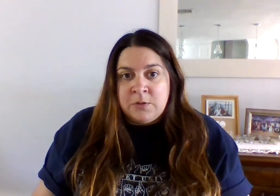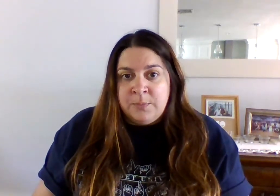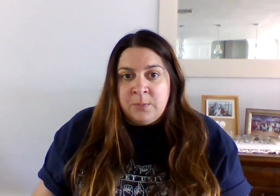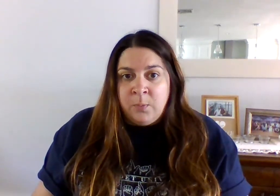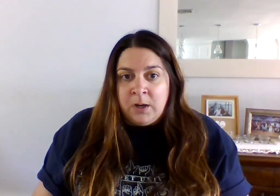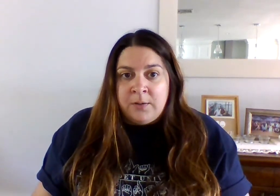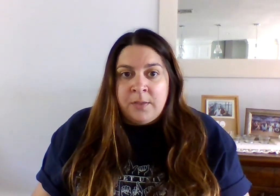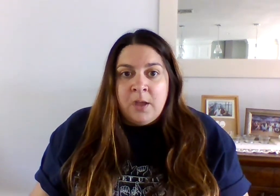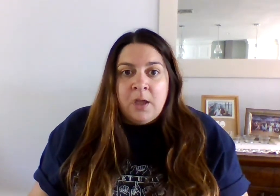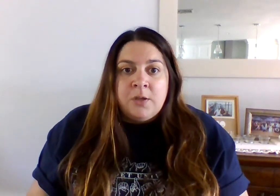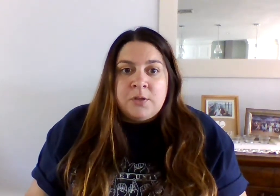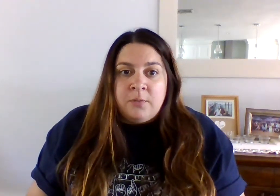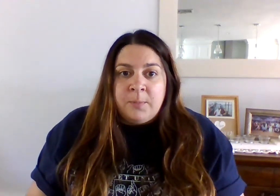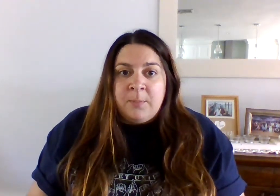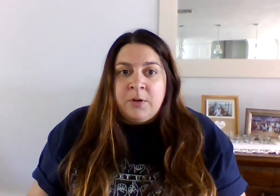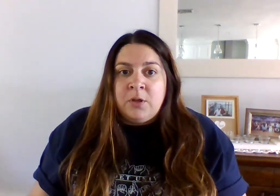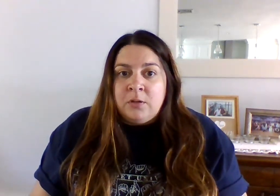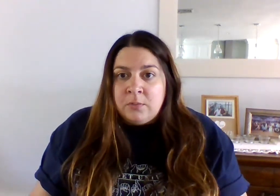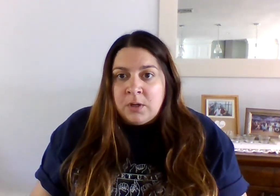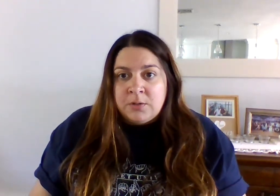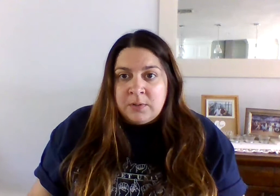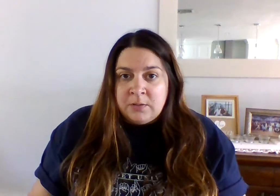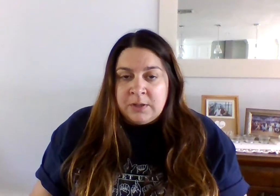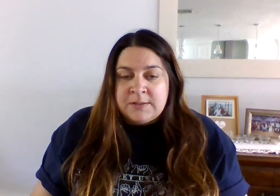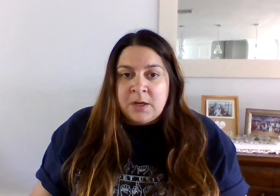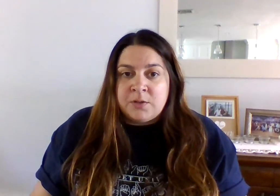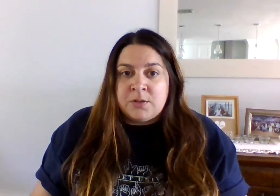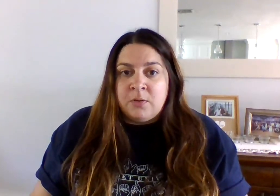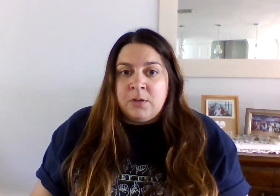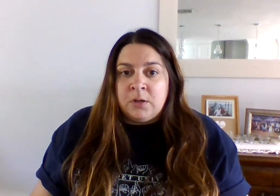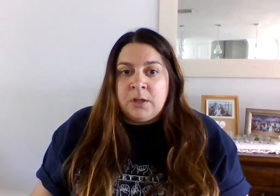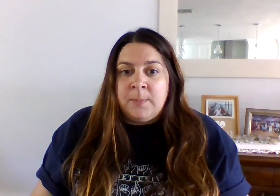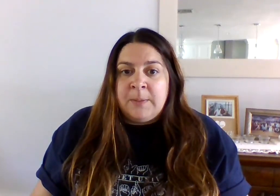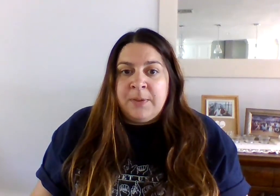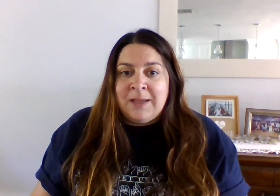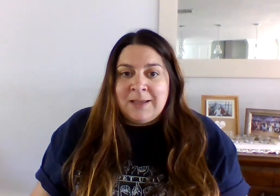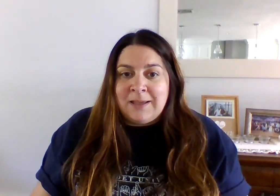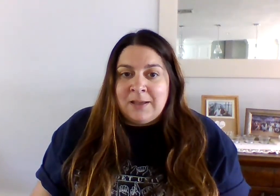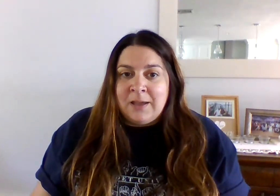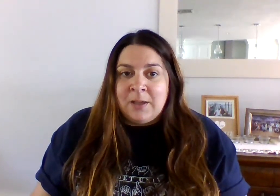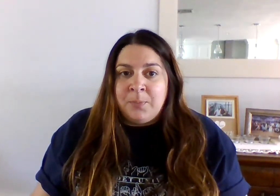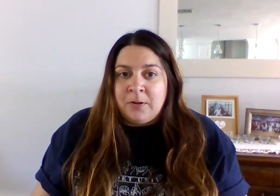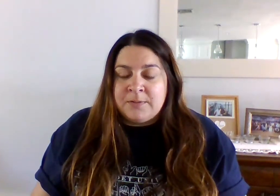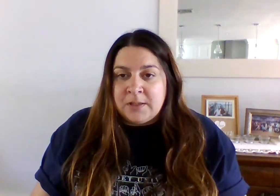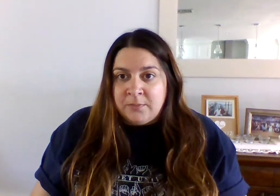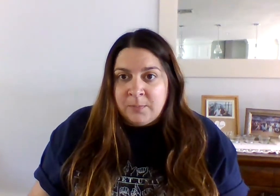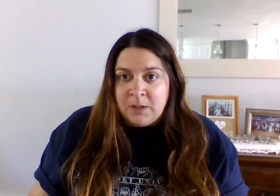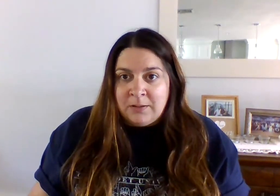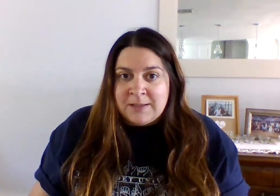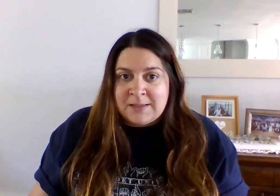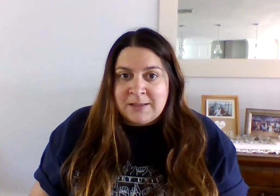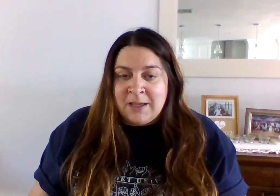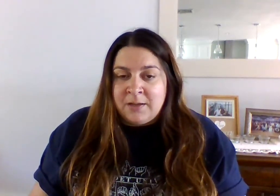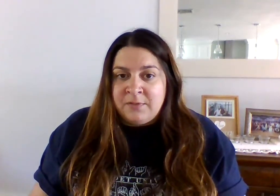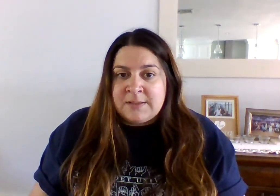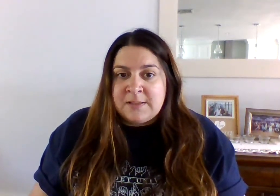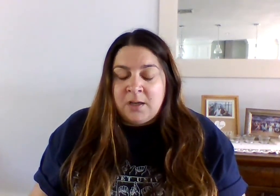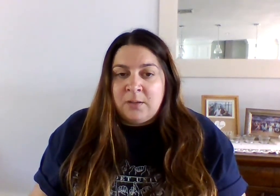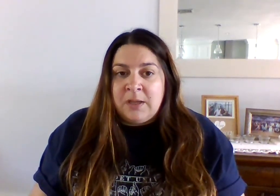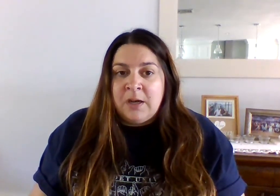be worth. So remember, you are doing the research. So you're going to be picking a person from the list at the end of this document